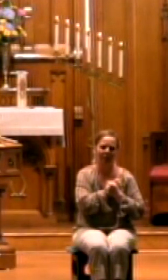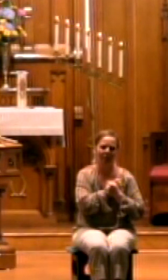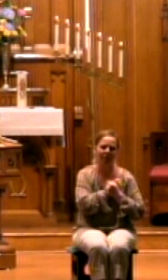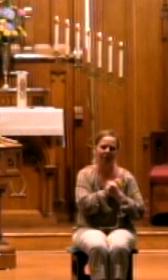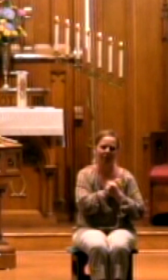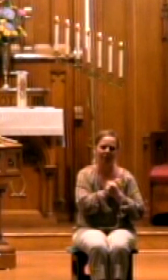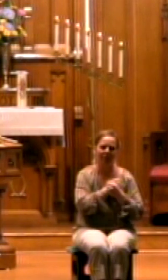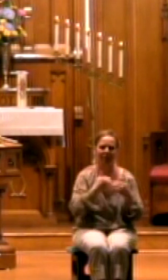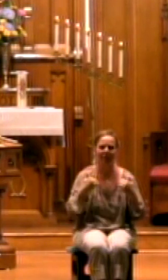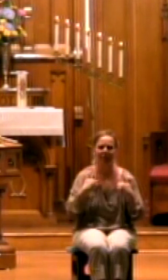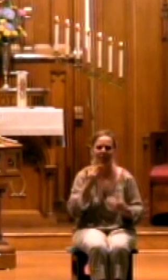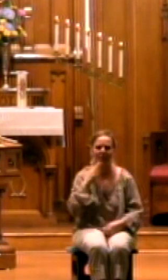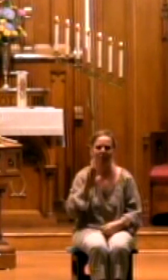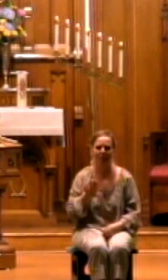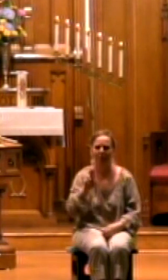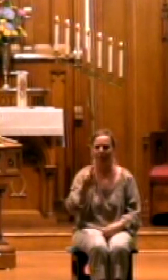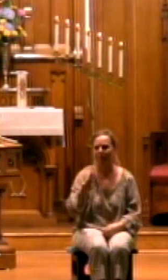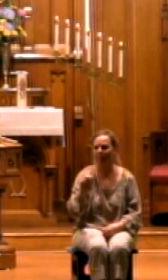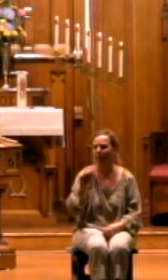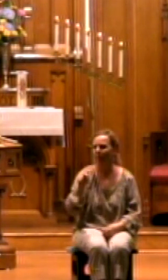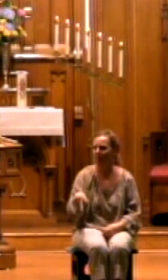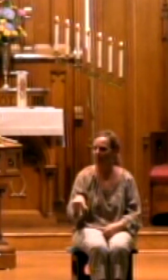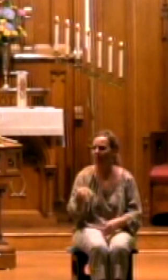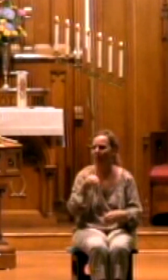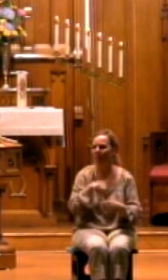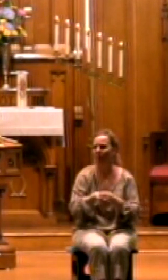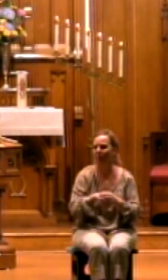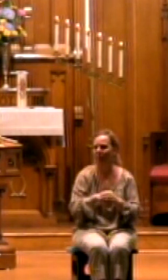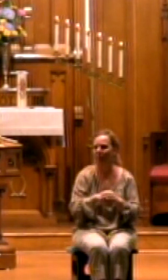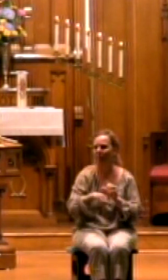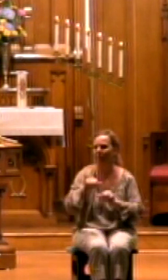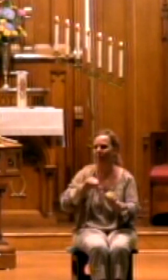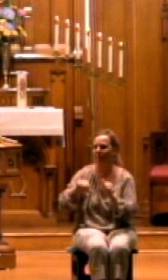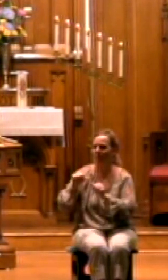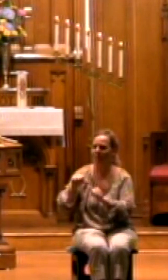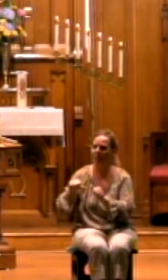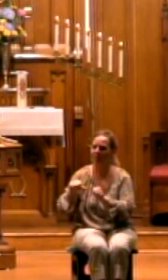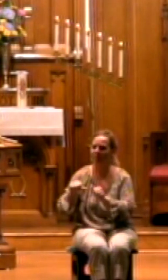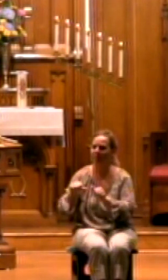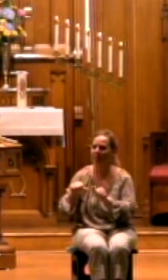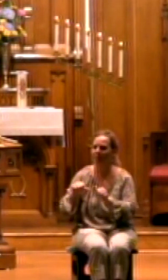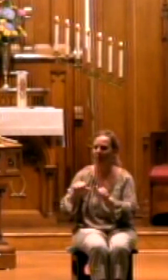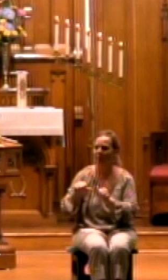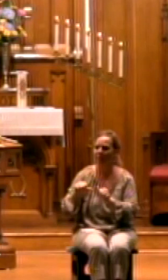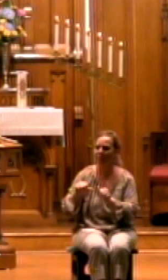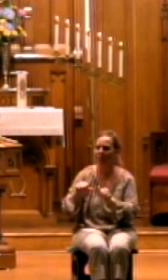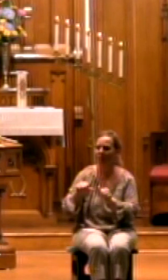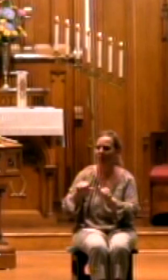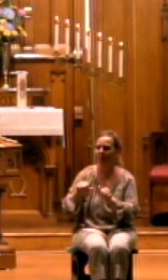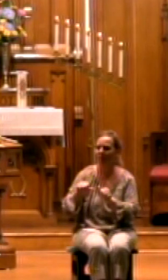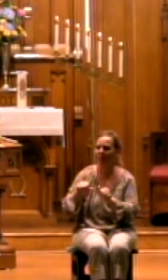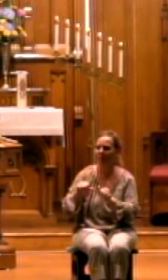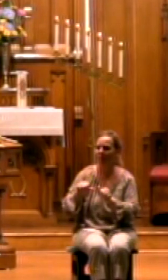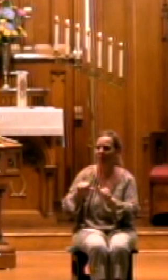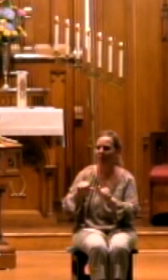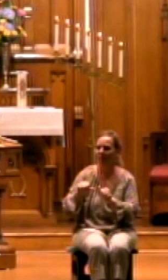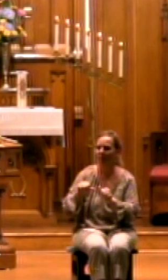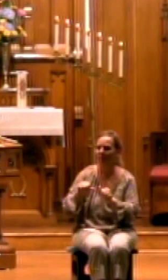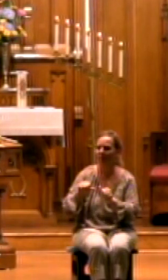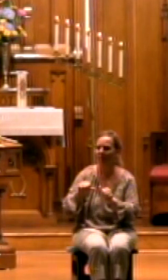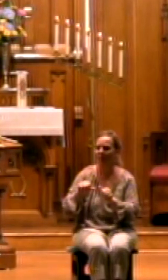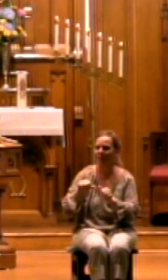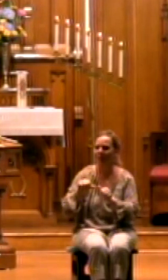society. Popular culture always reduces the word to a feeling, a warm, fuzzy